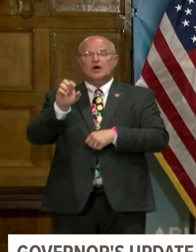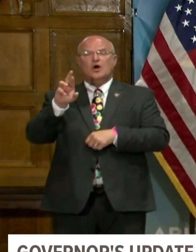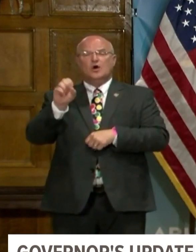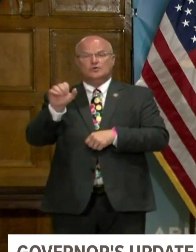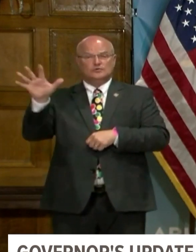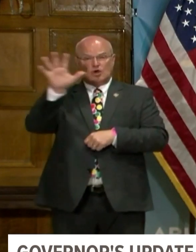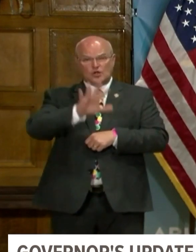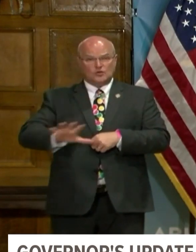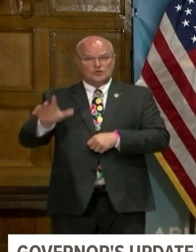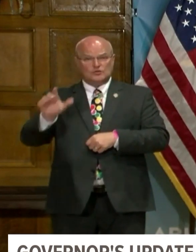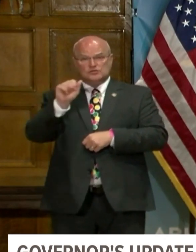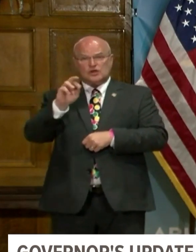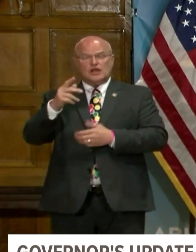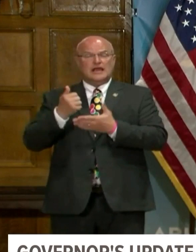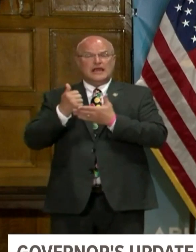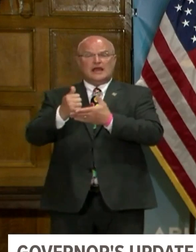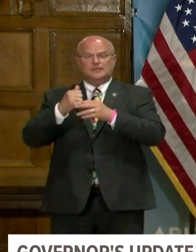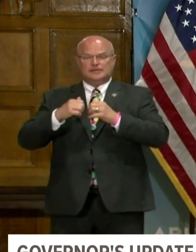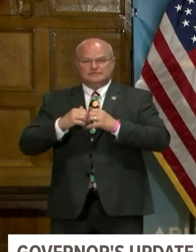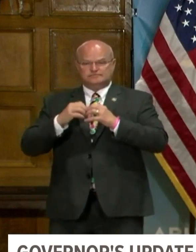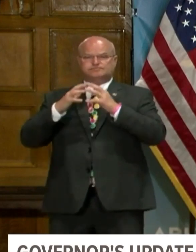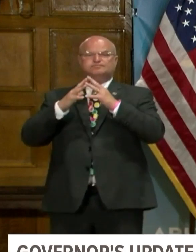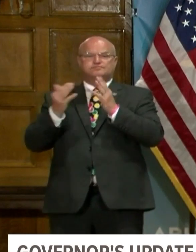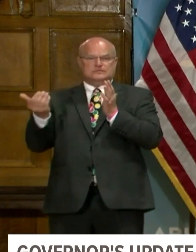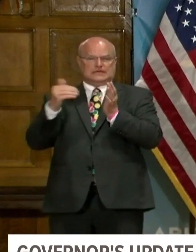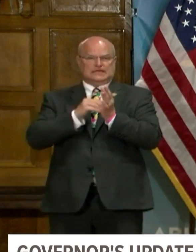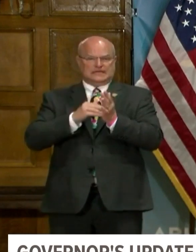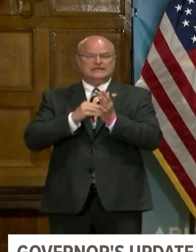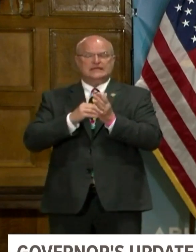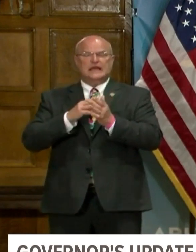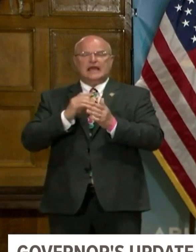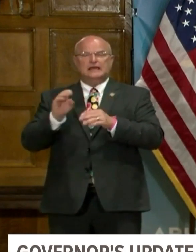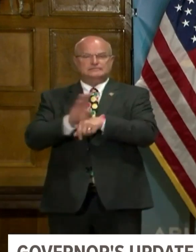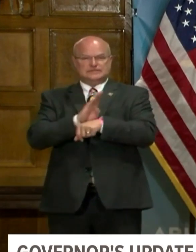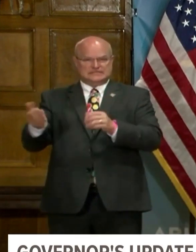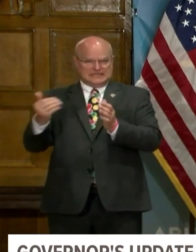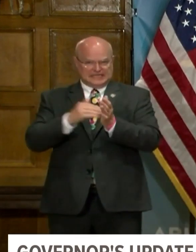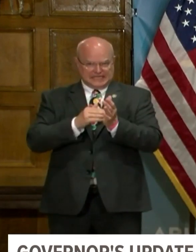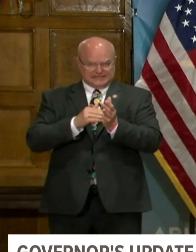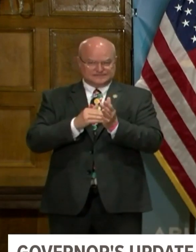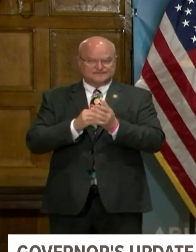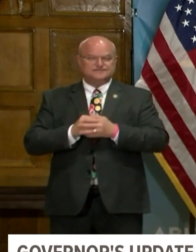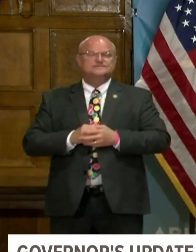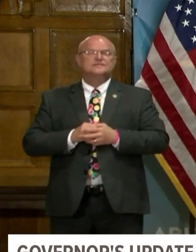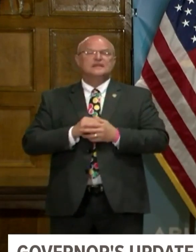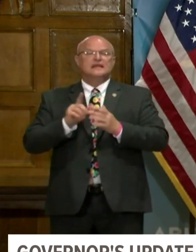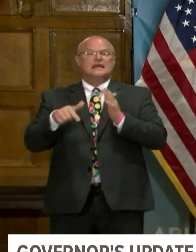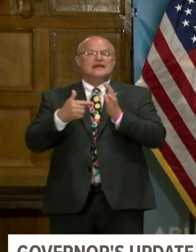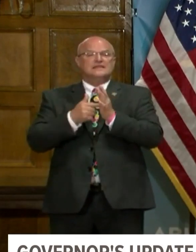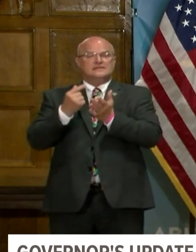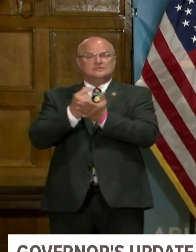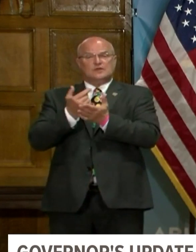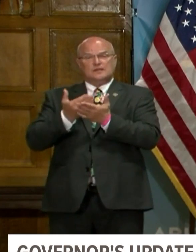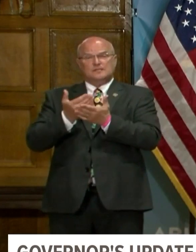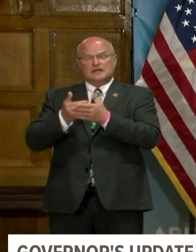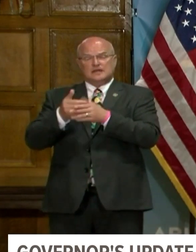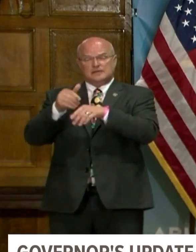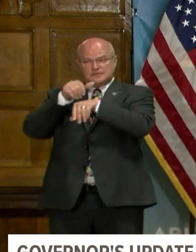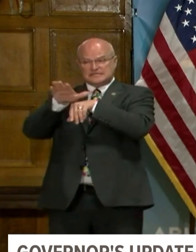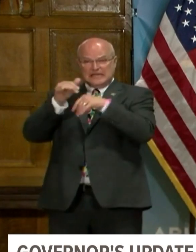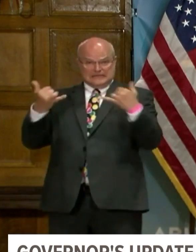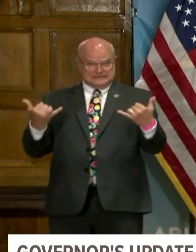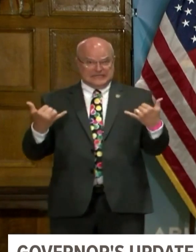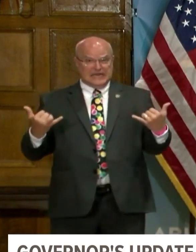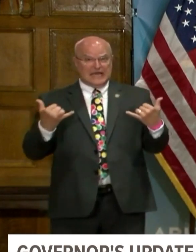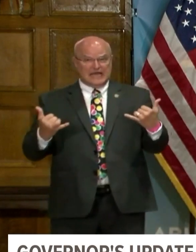across Arkansas to help them as they restart and re-engage in business and expand. This grant money will be sent out